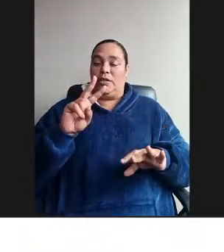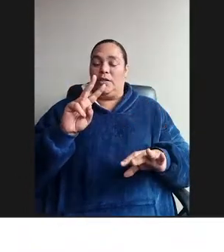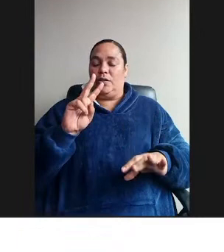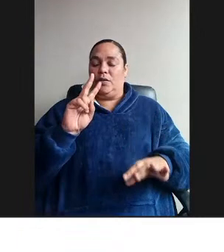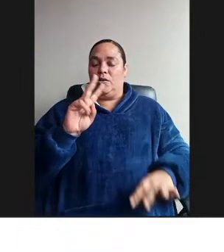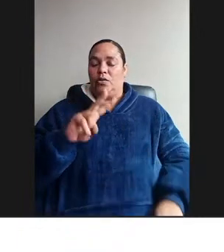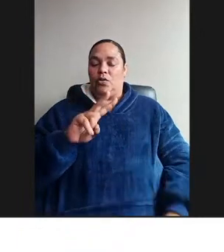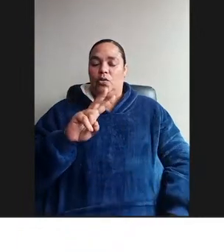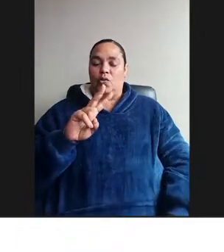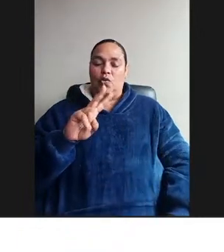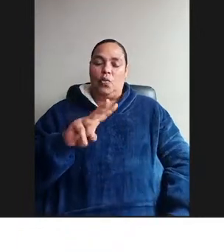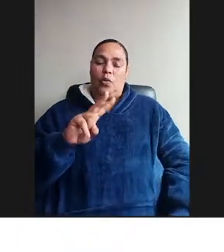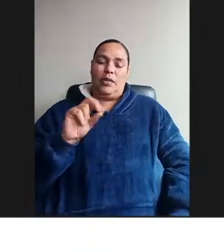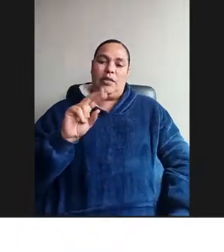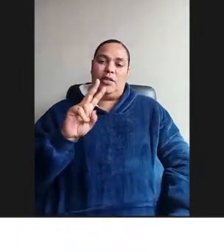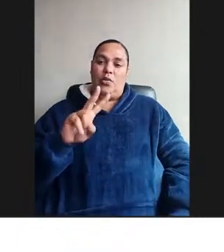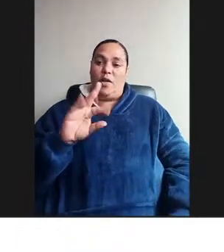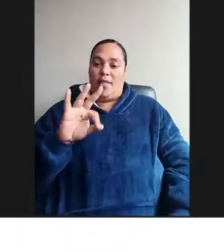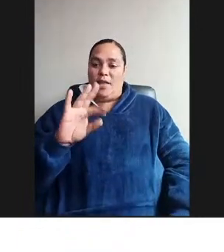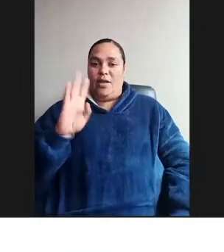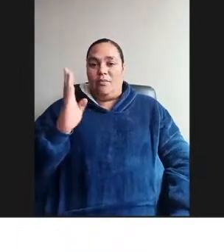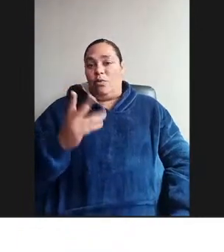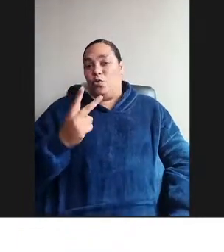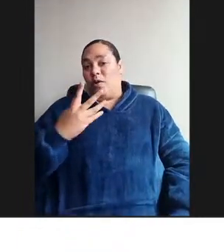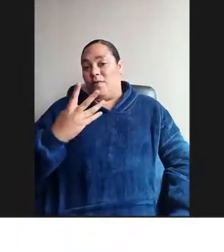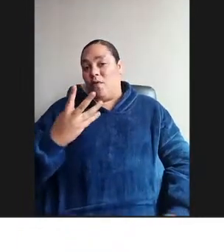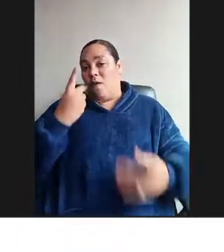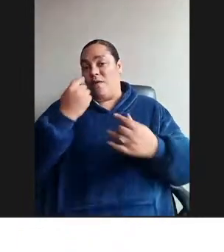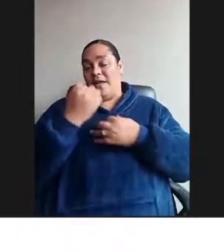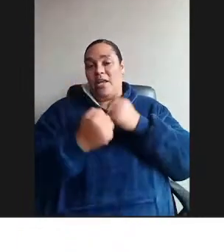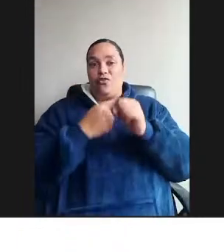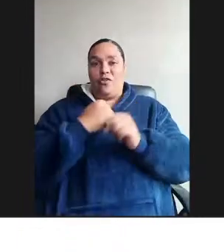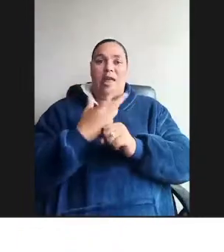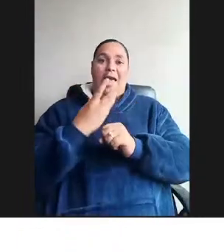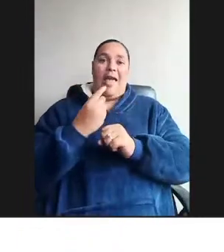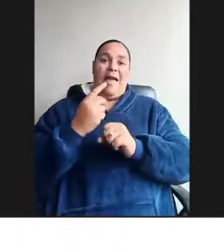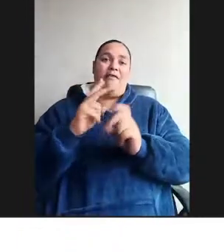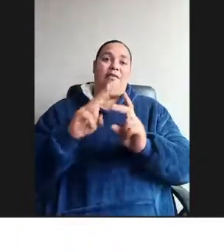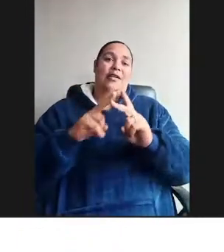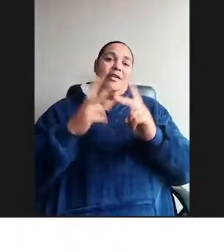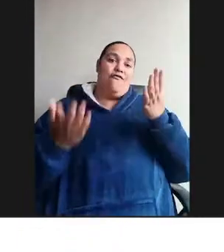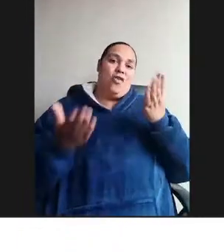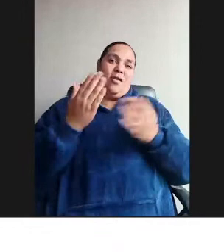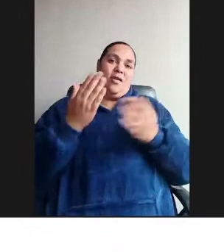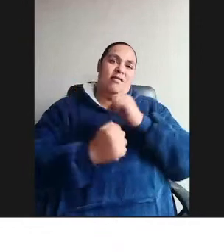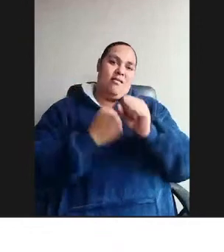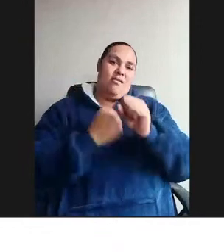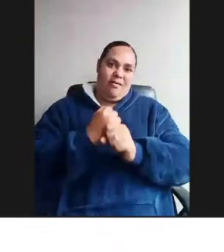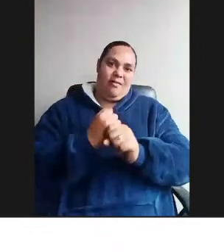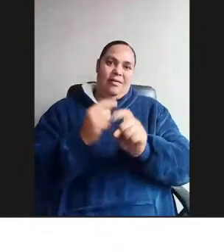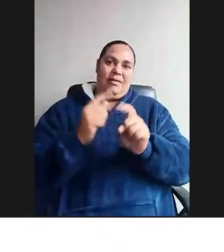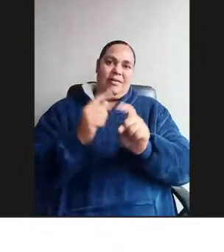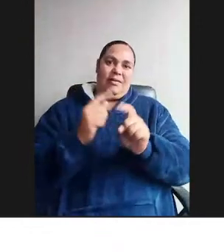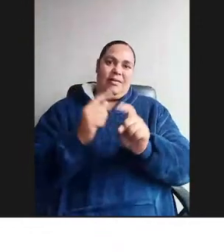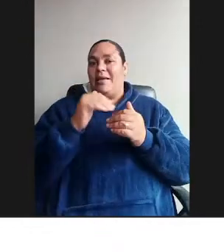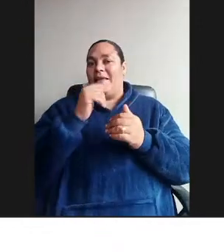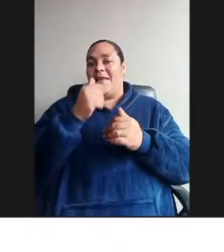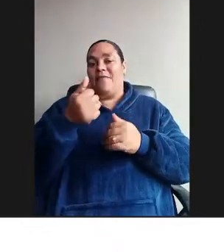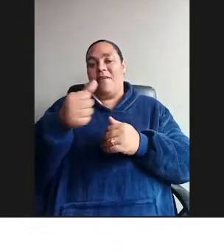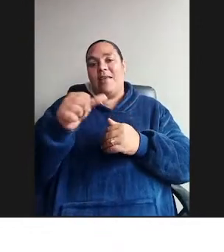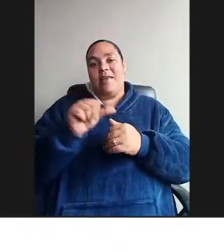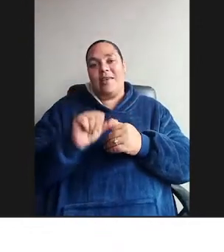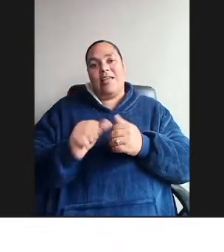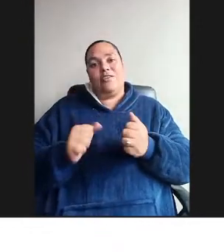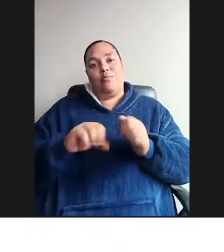2023-2024 financial year is a bit of a different year, given that the next provincial and